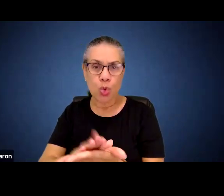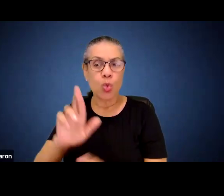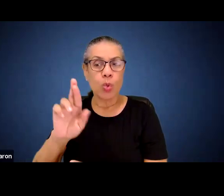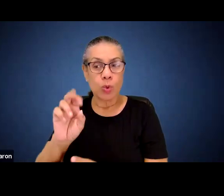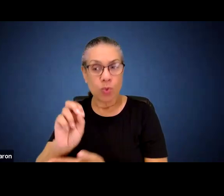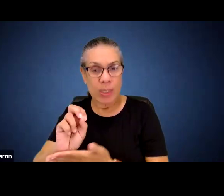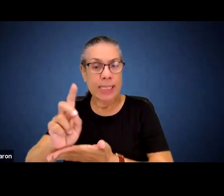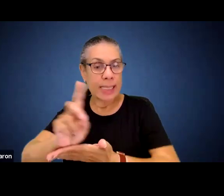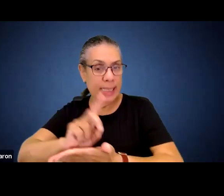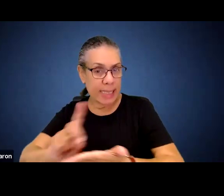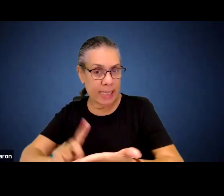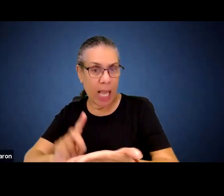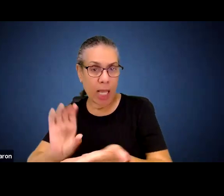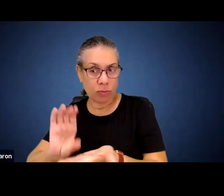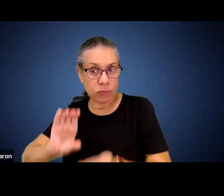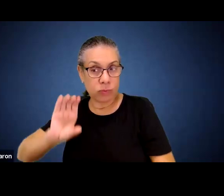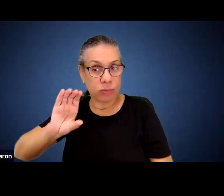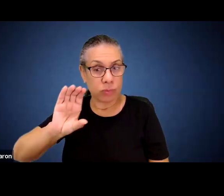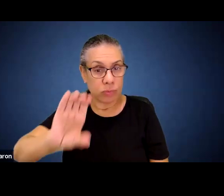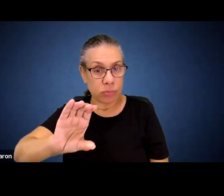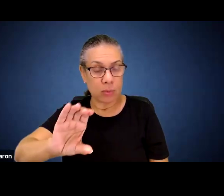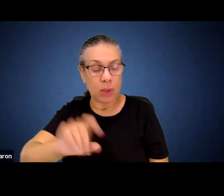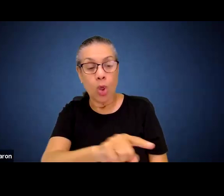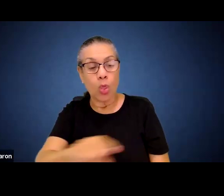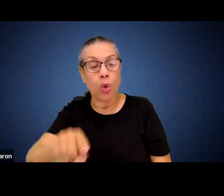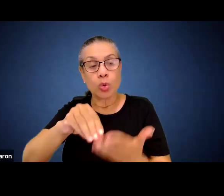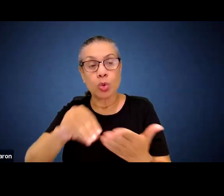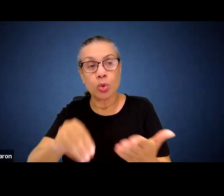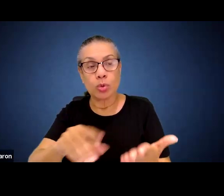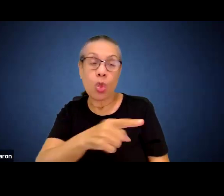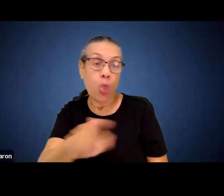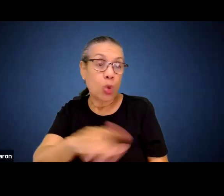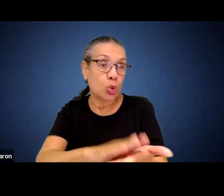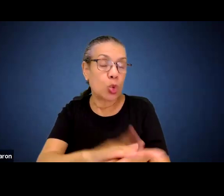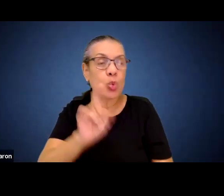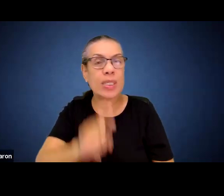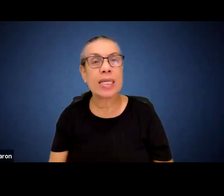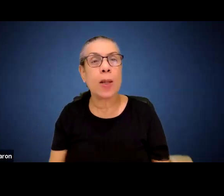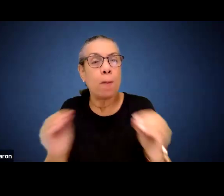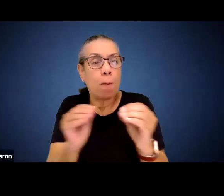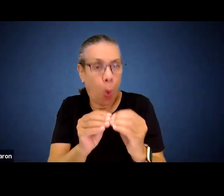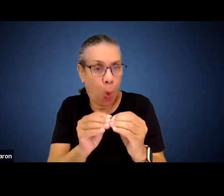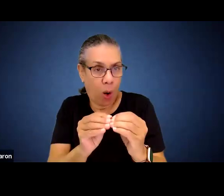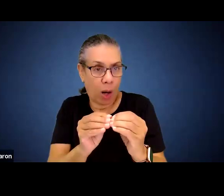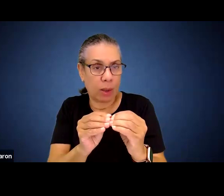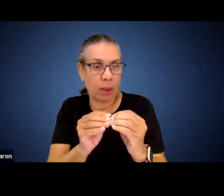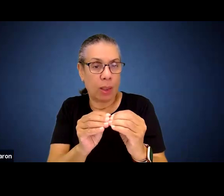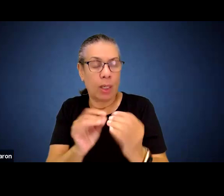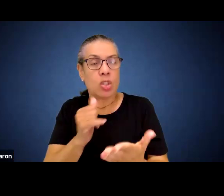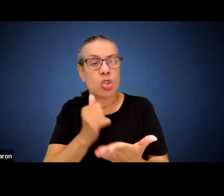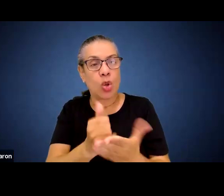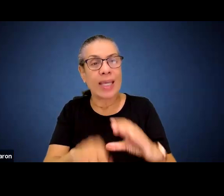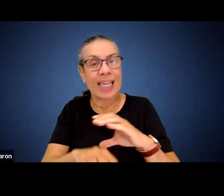for turnaround schools, with the idea that these schools would need something extra to move out of that